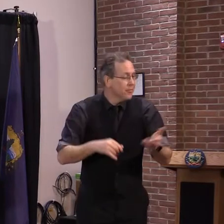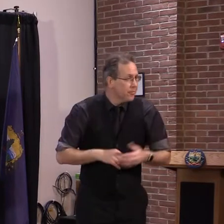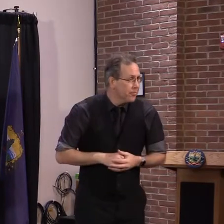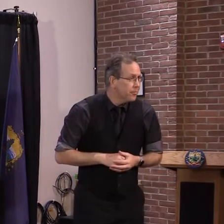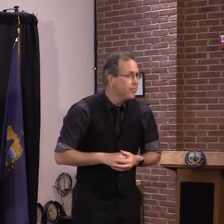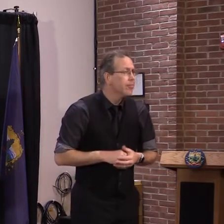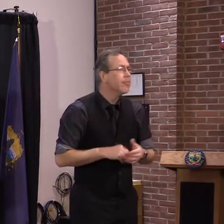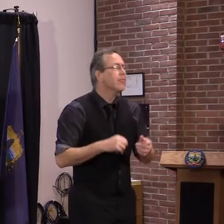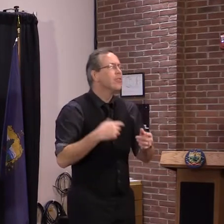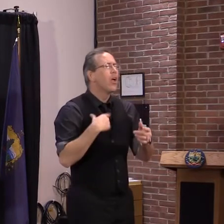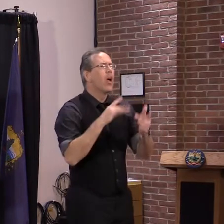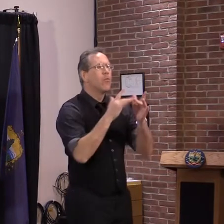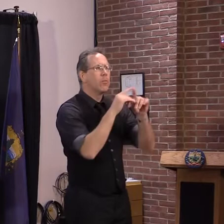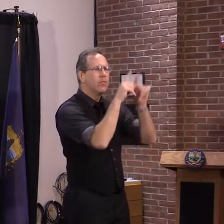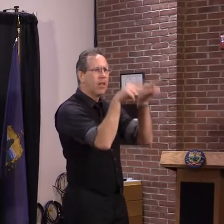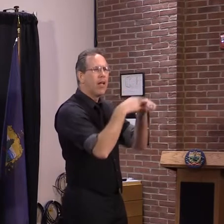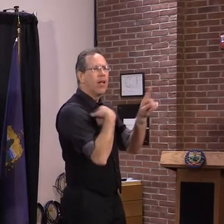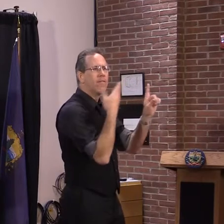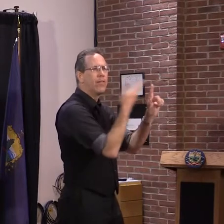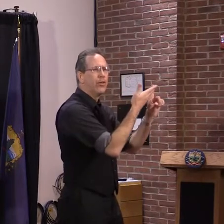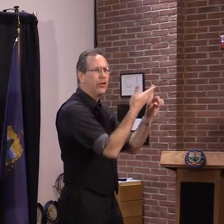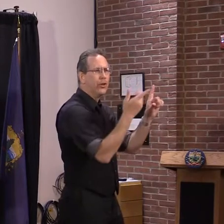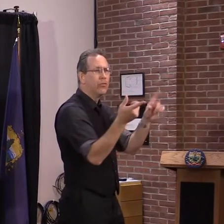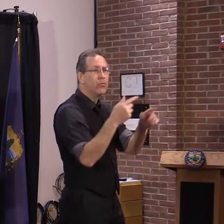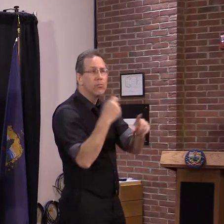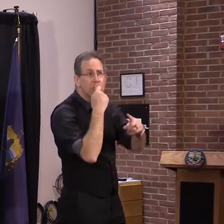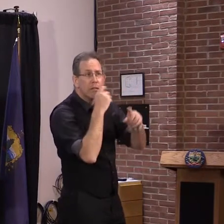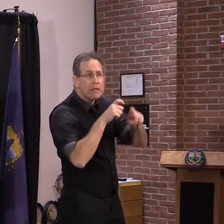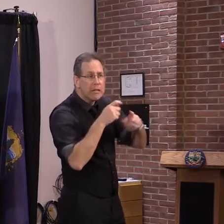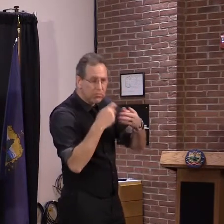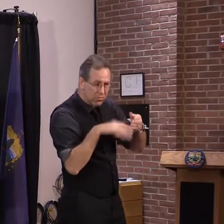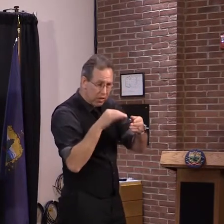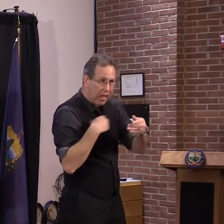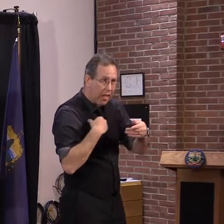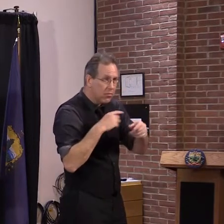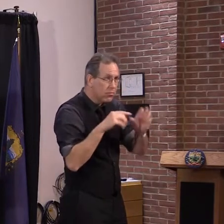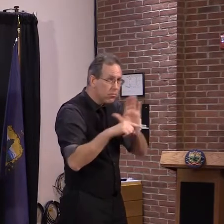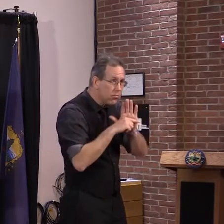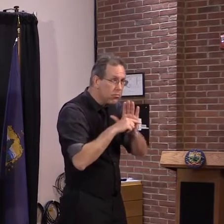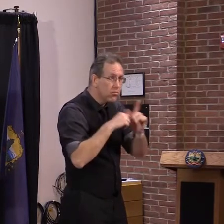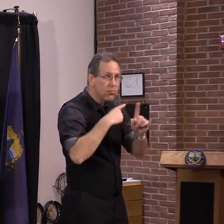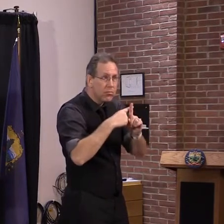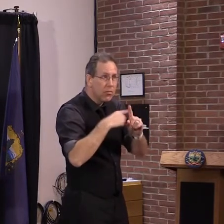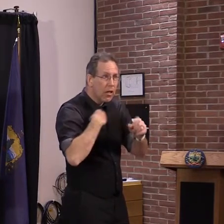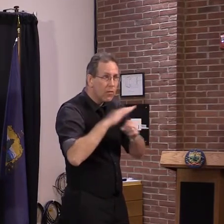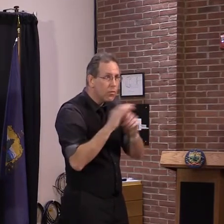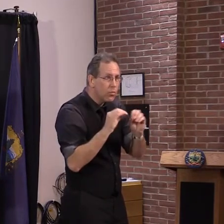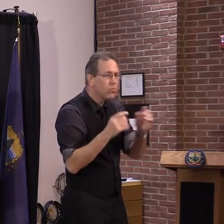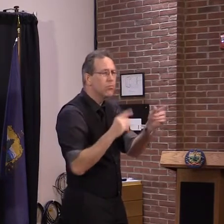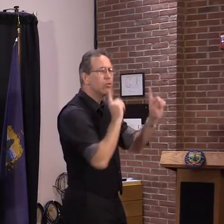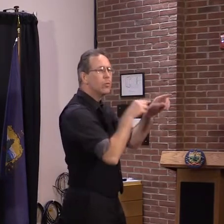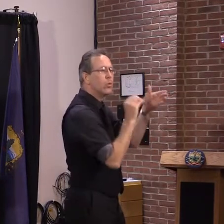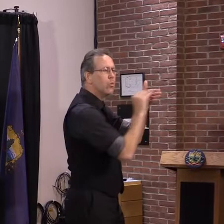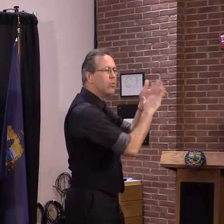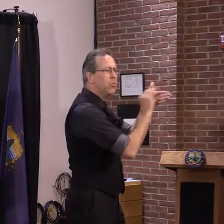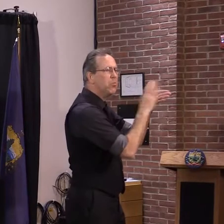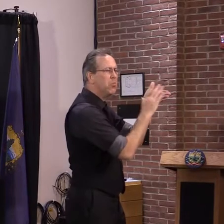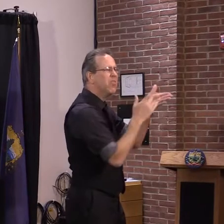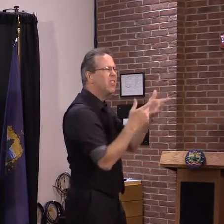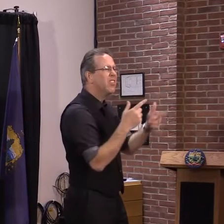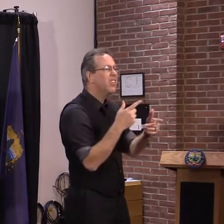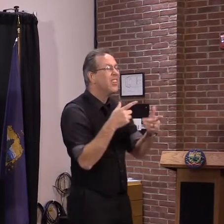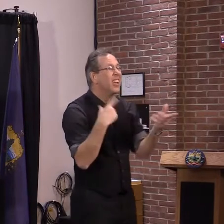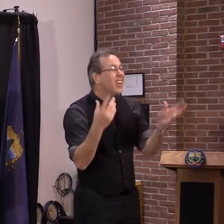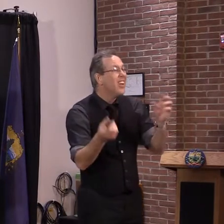our website. While we know that these reports likely only represent a fraction of self-reported tests out